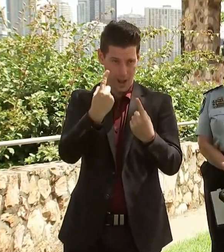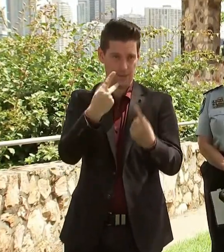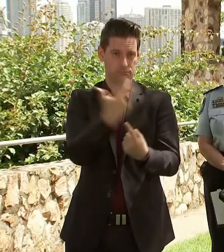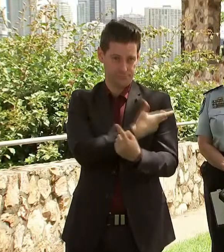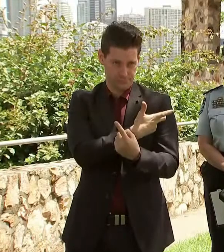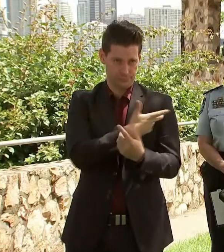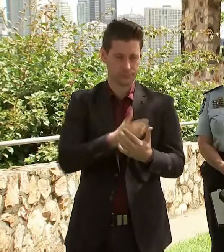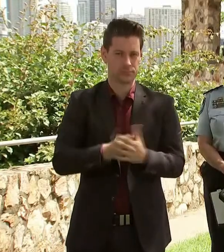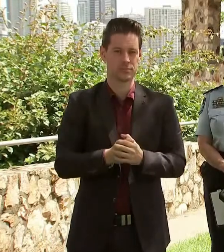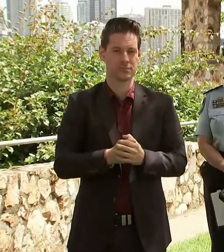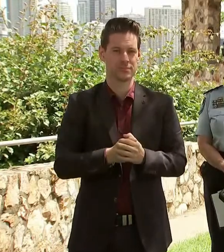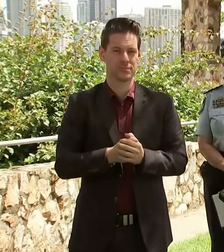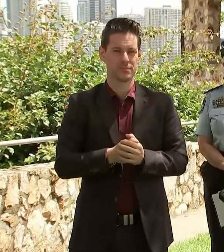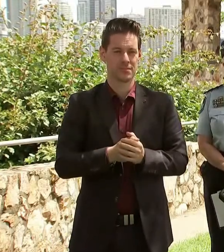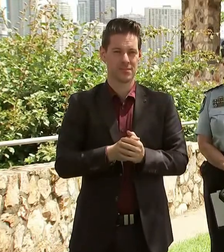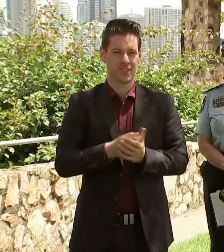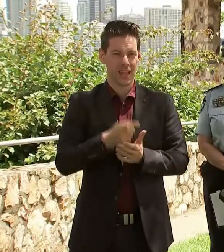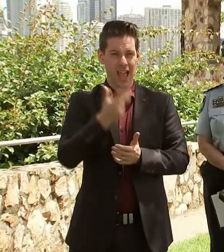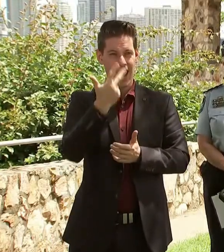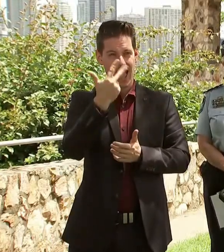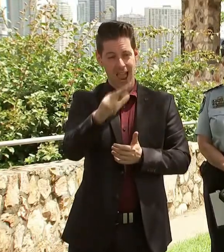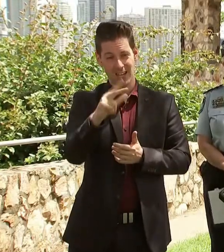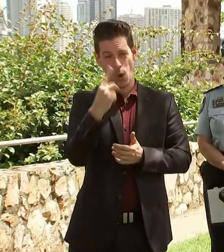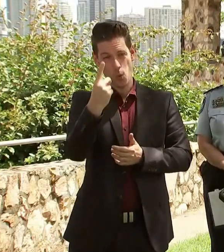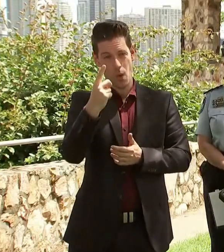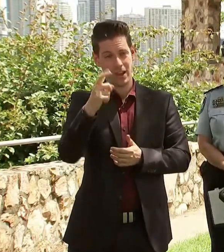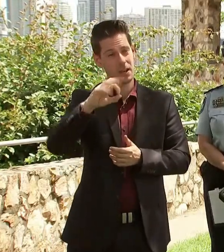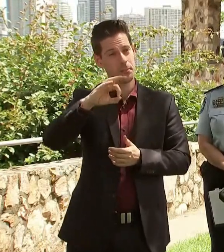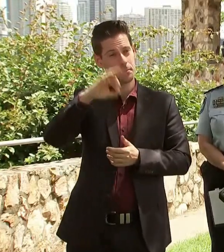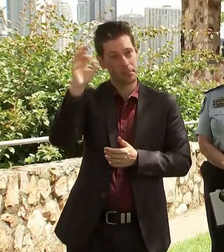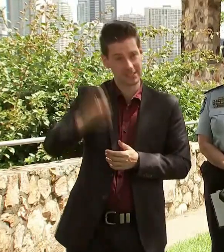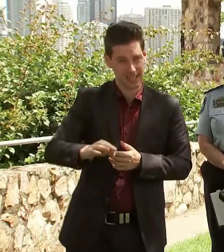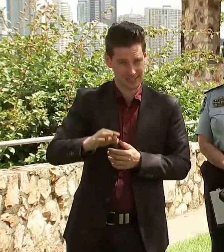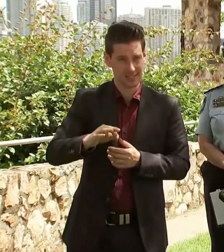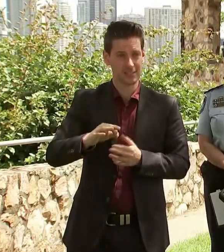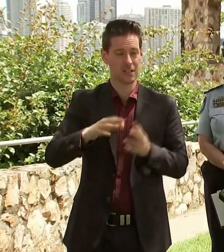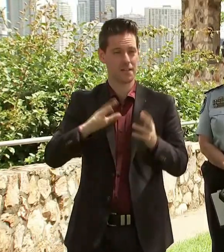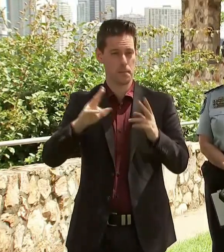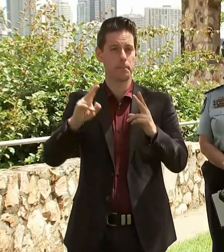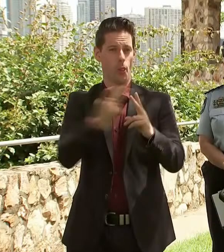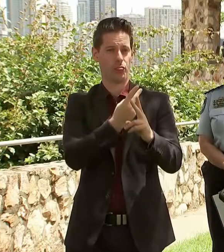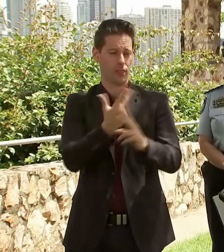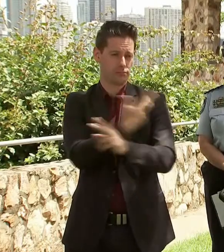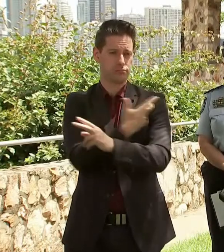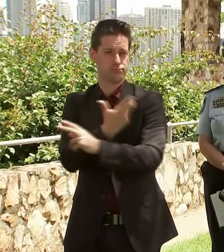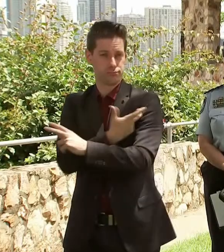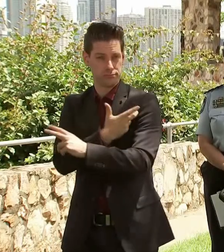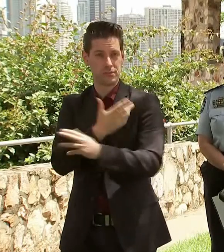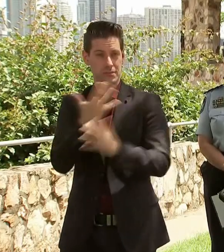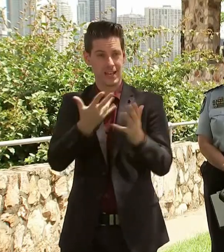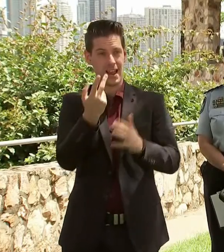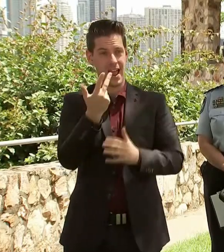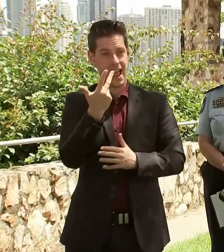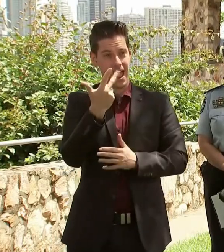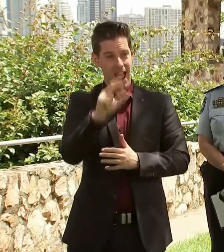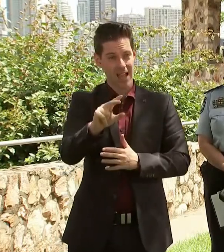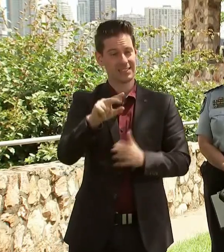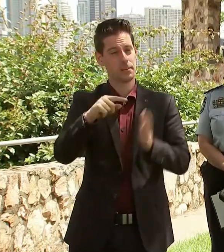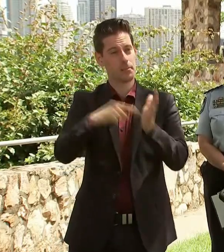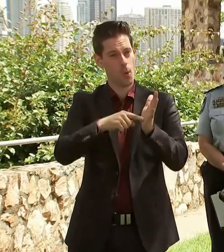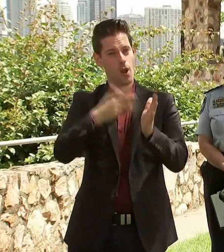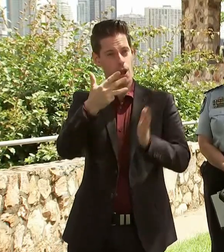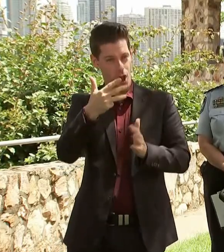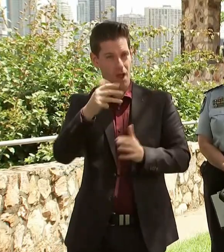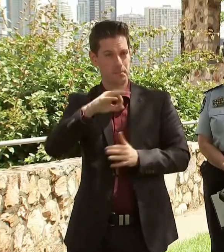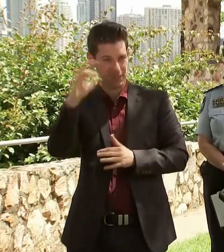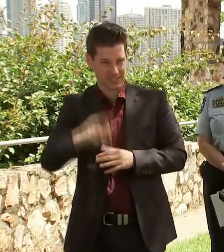COVID vaccine, and we have almost 81% of Queenslanders fully vaccinated. That's 80.98%